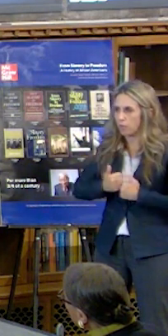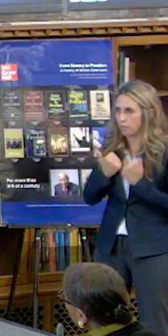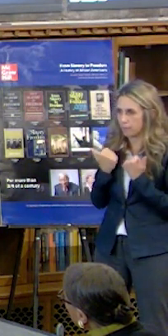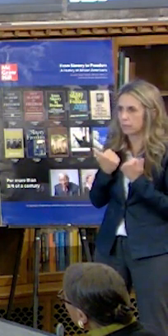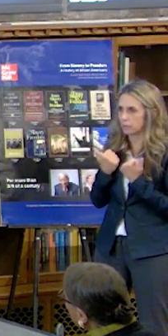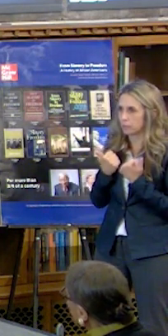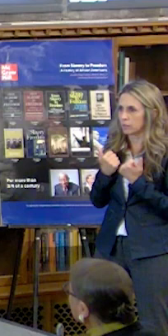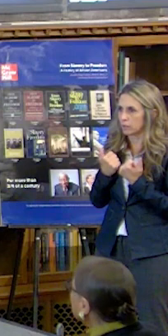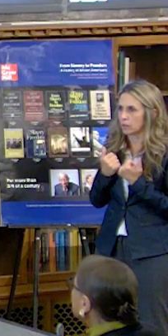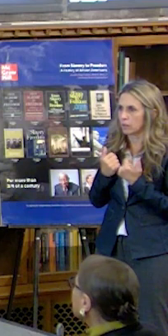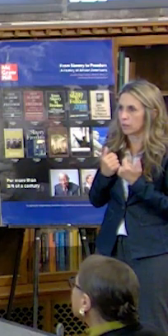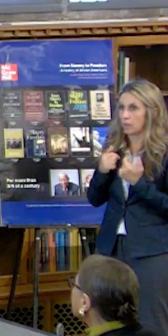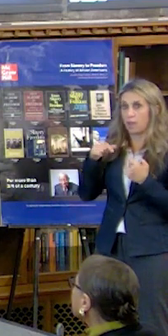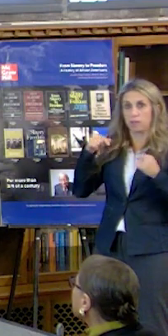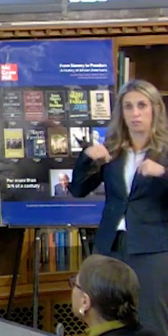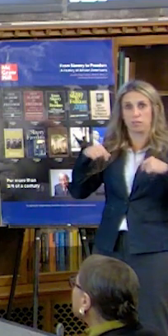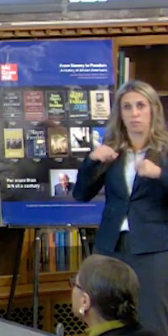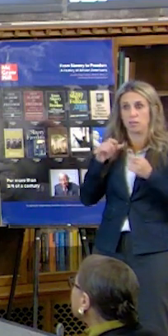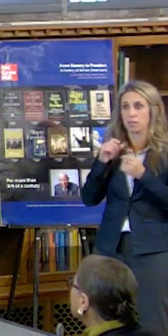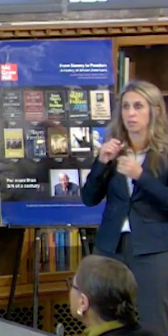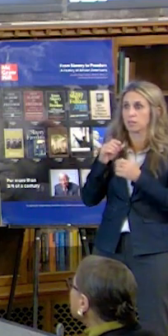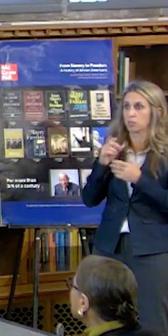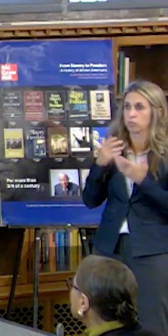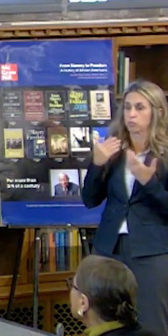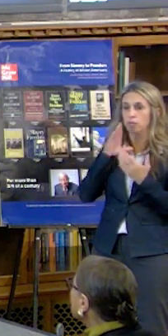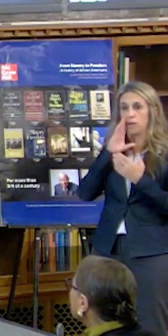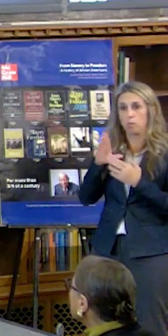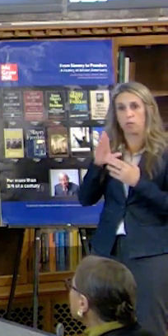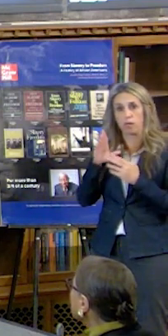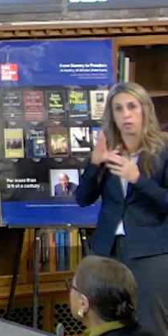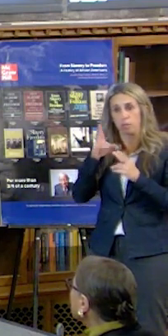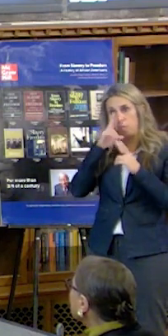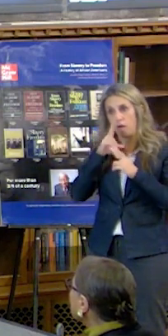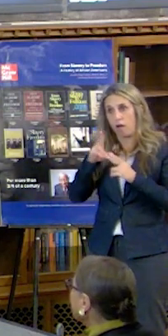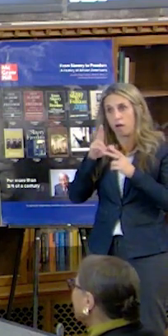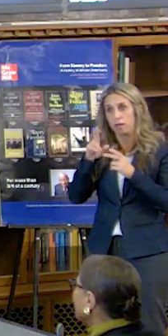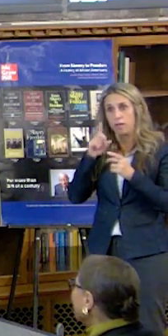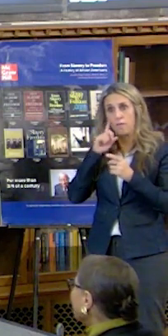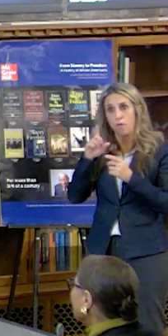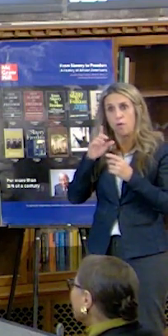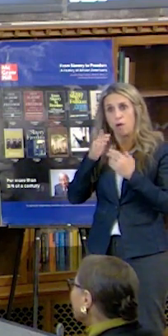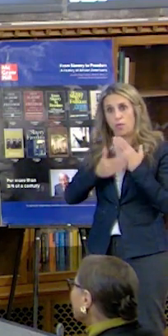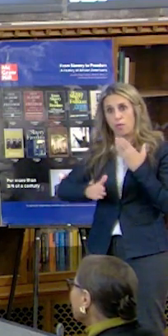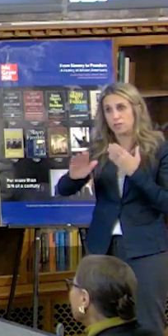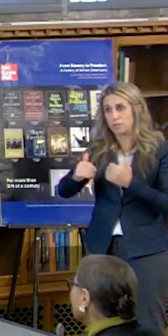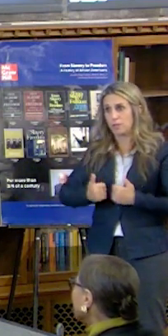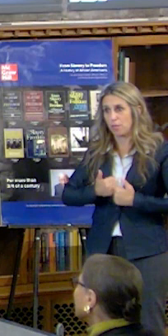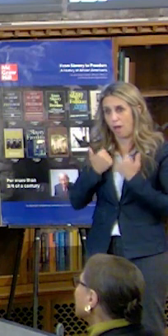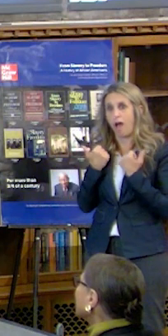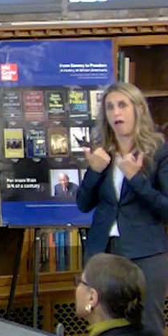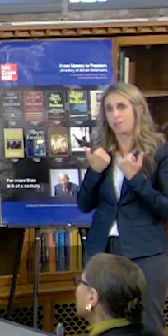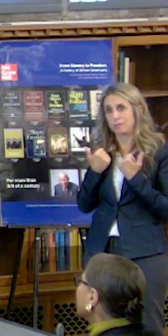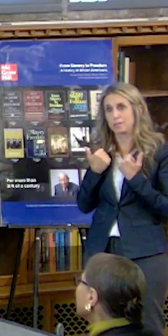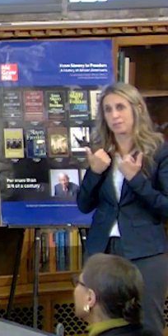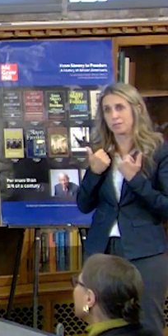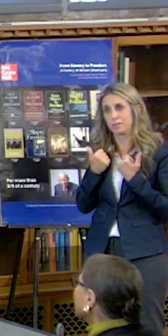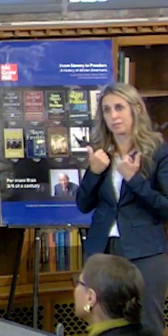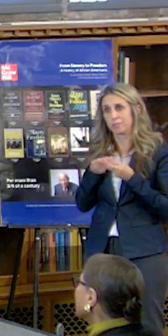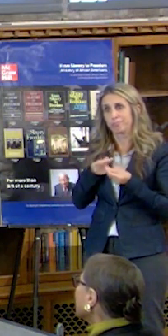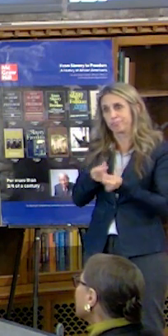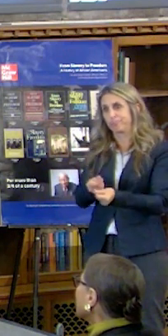and an institution that they're going to pay homage to for the rest of their lives you know how do